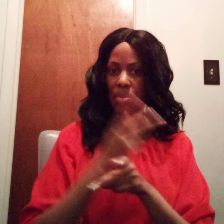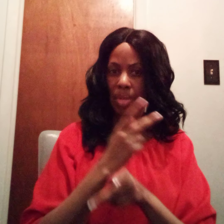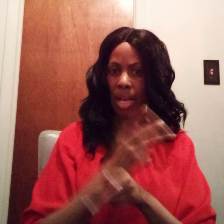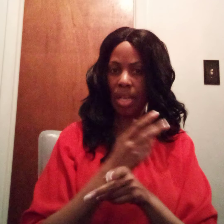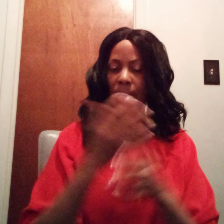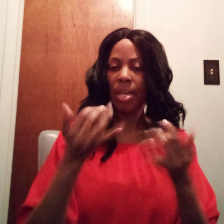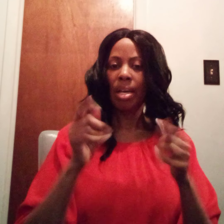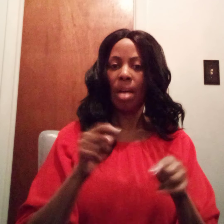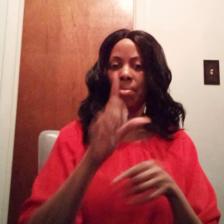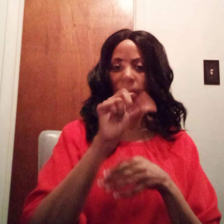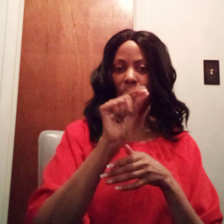discount